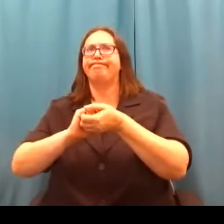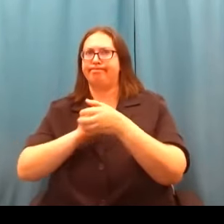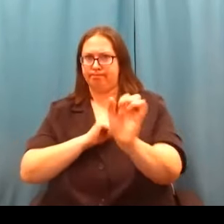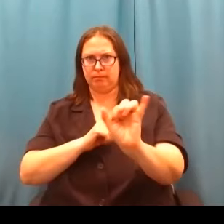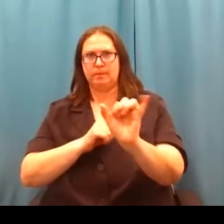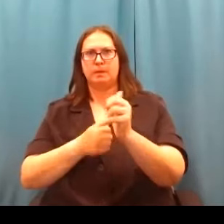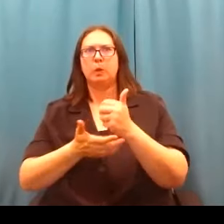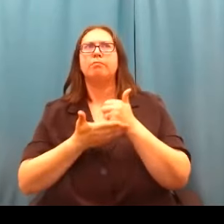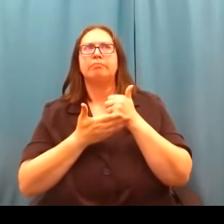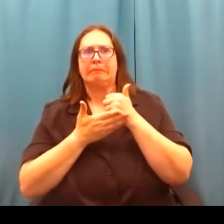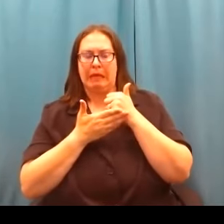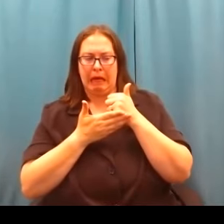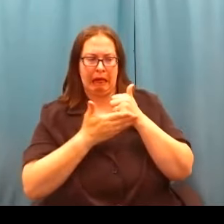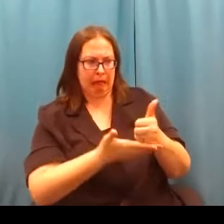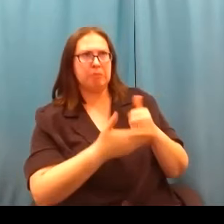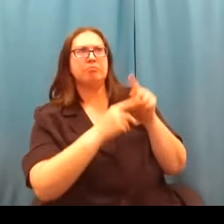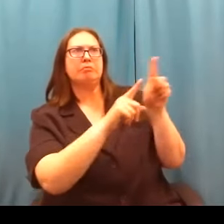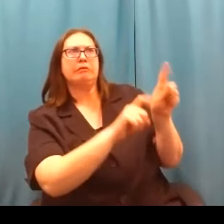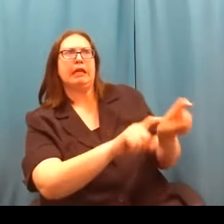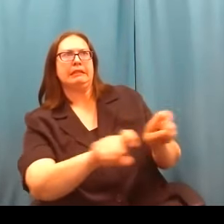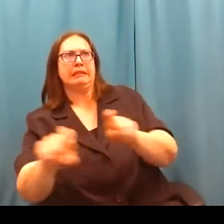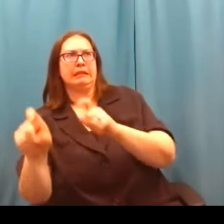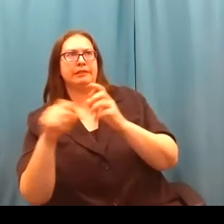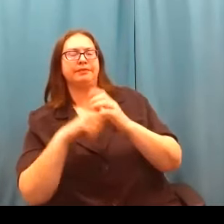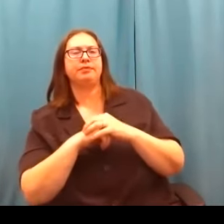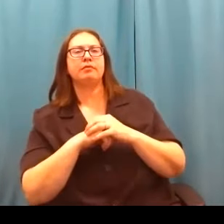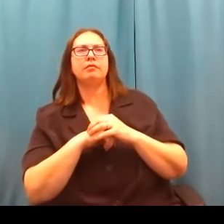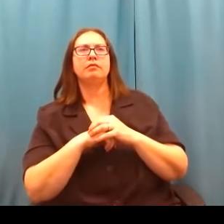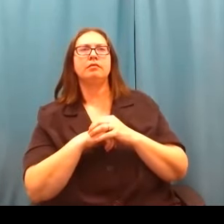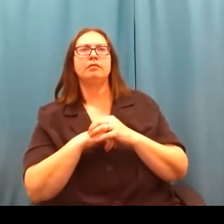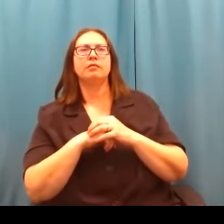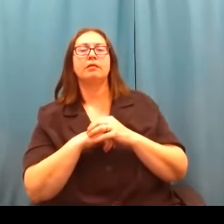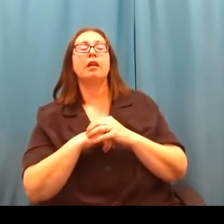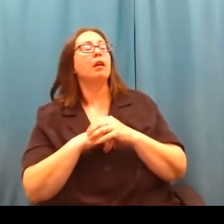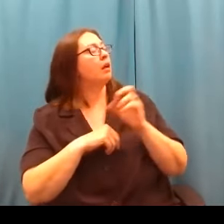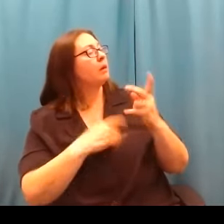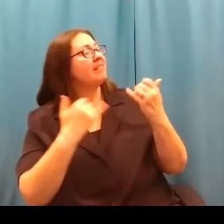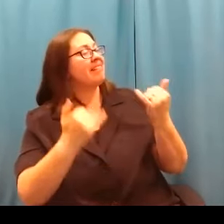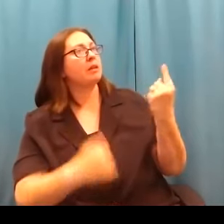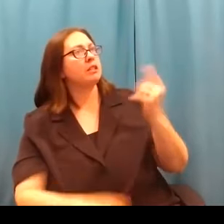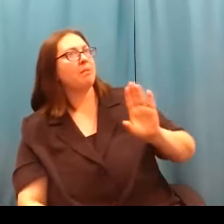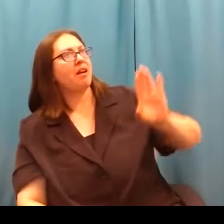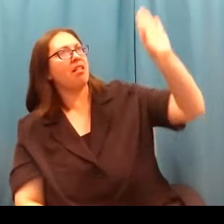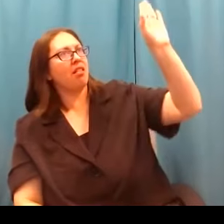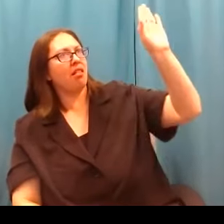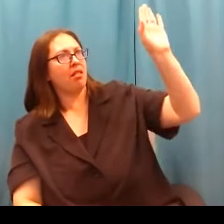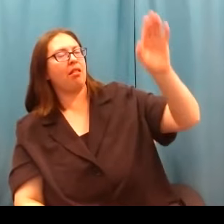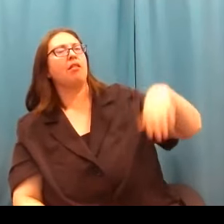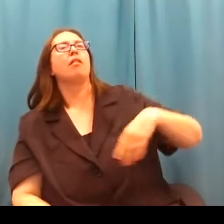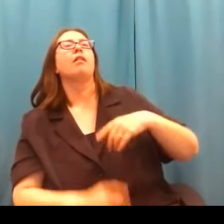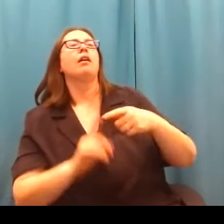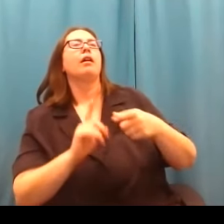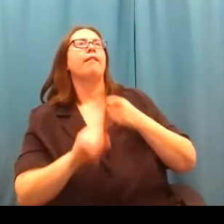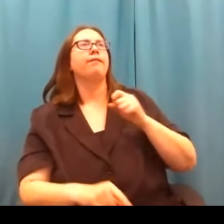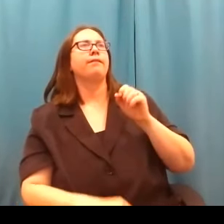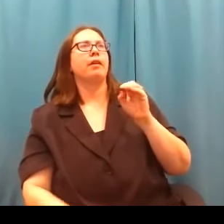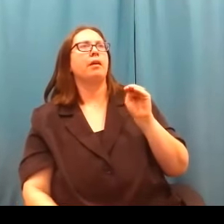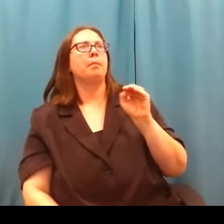to take one of the hands that are raised. Hands up, okay. This is from Miss